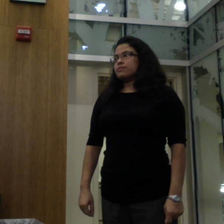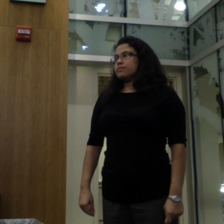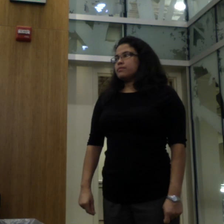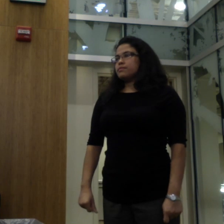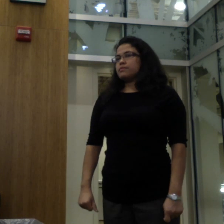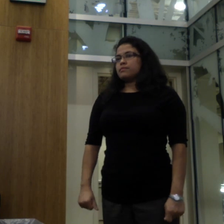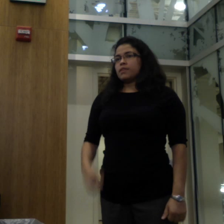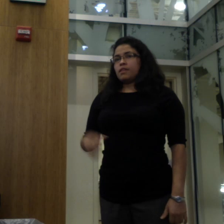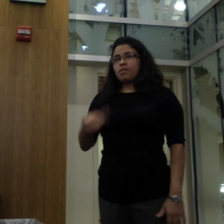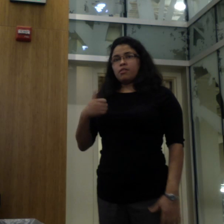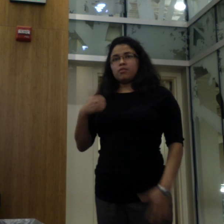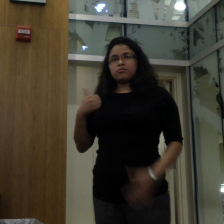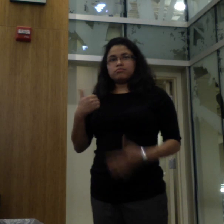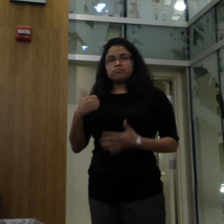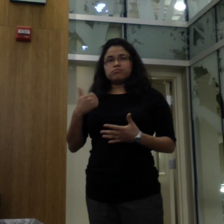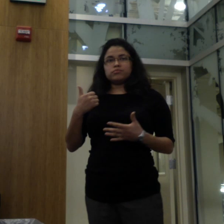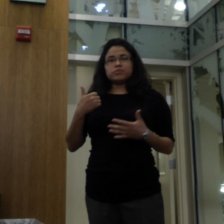Anything else?